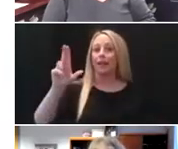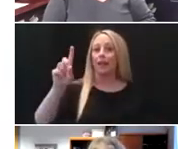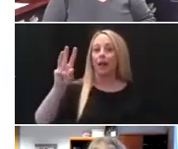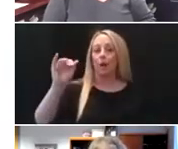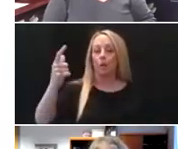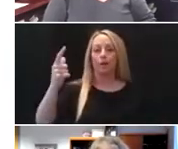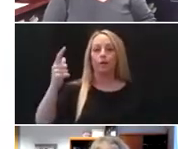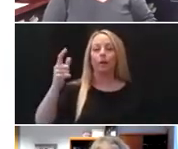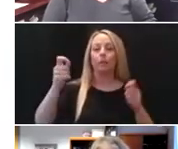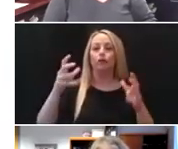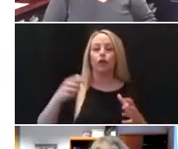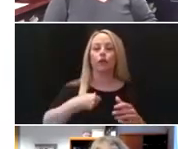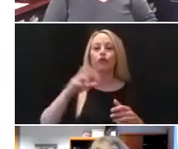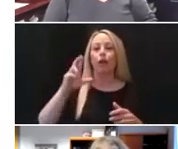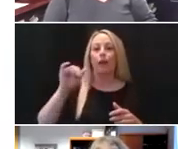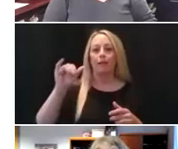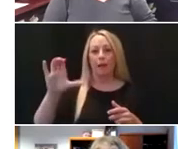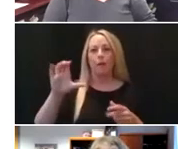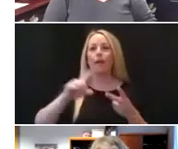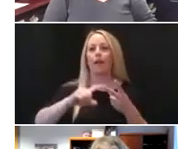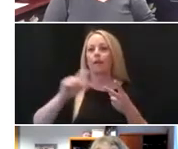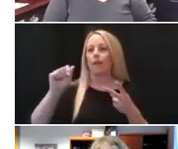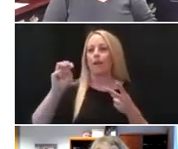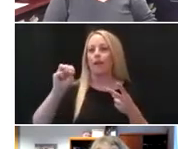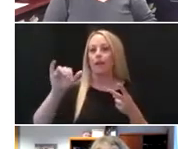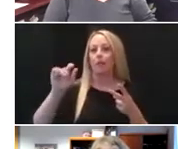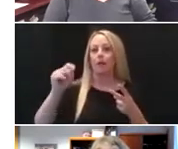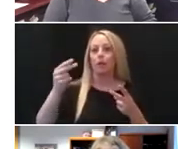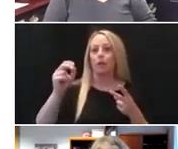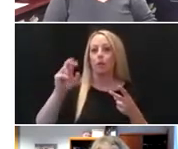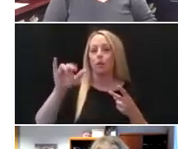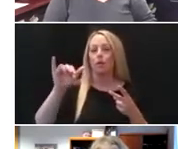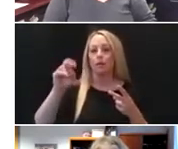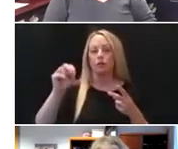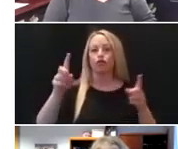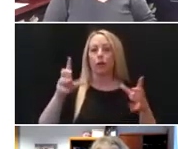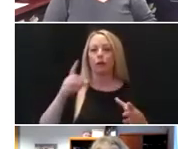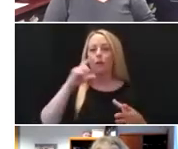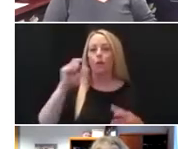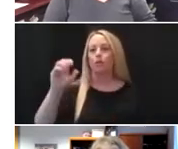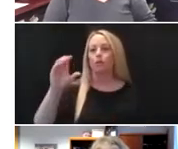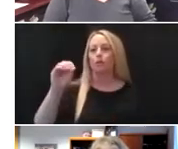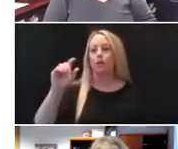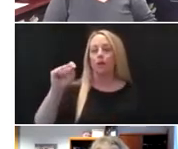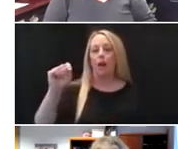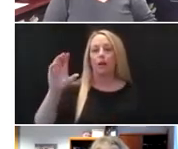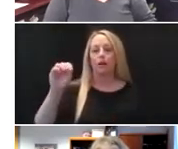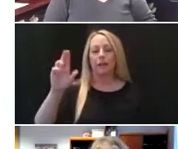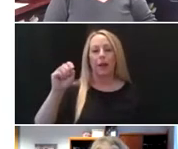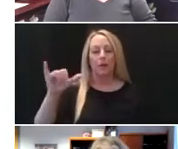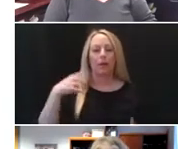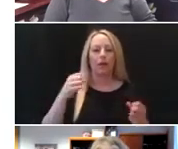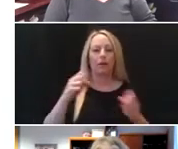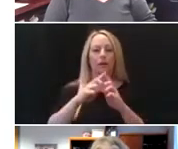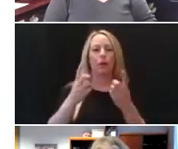Health Department, as well as Amy Thoreson, Interim Director for Scott County Health Department. And we're joined today by partners with Genesis